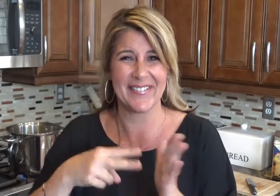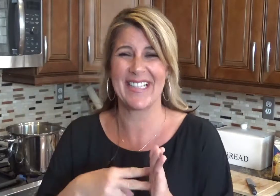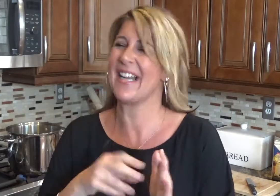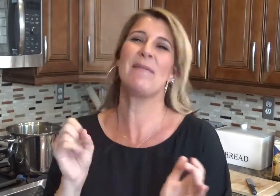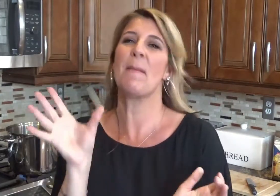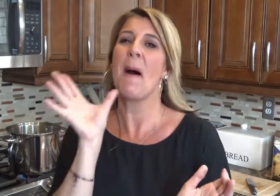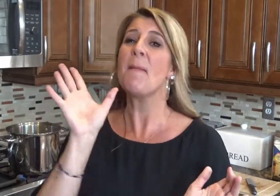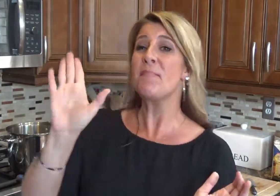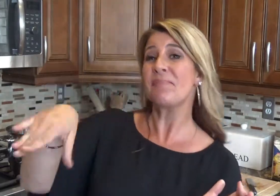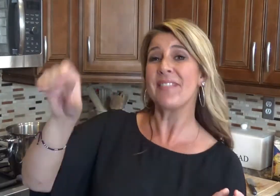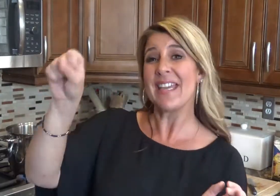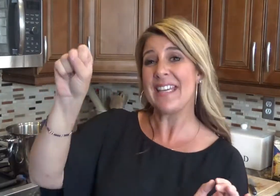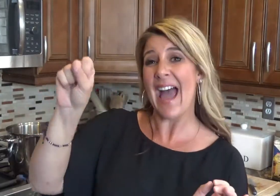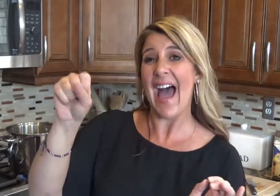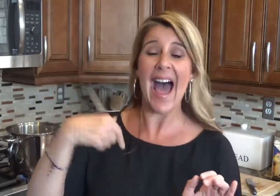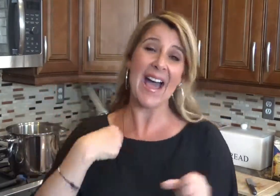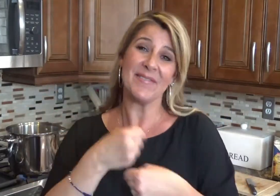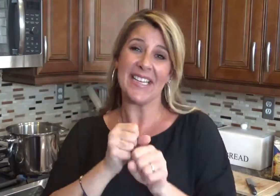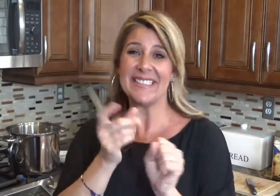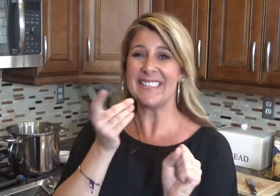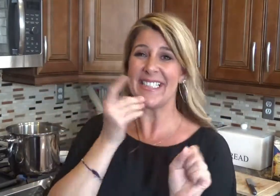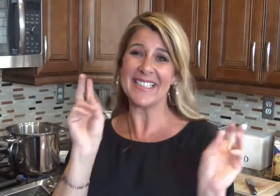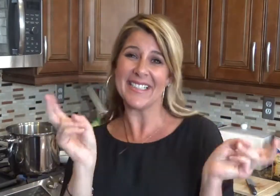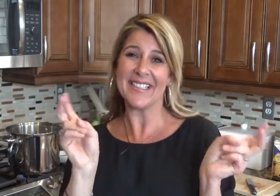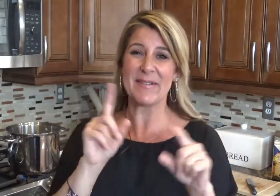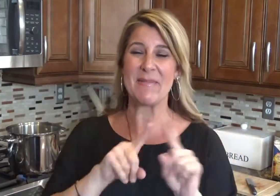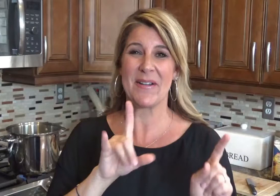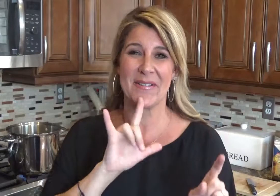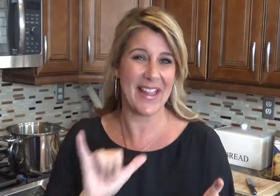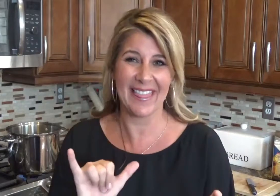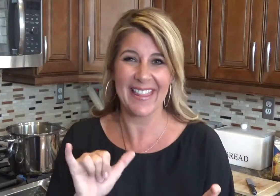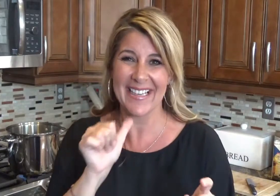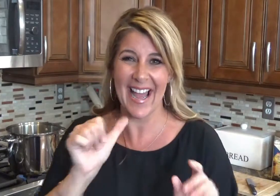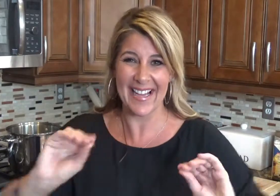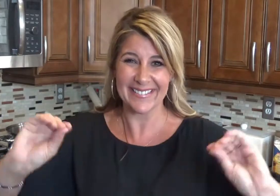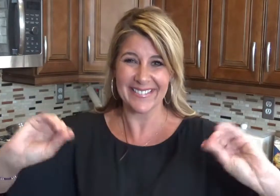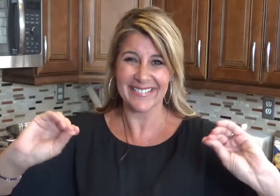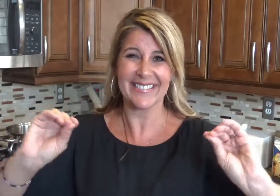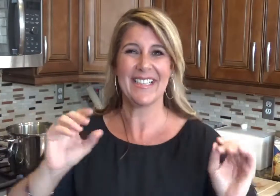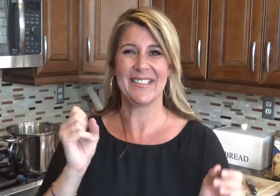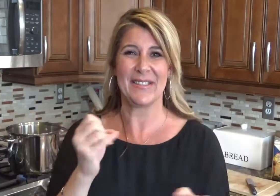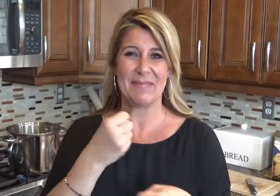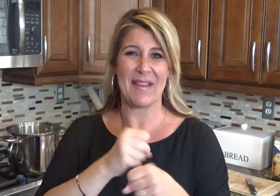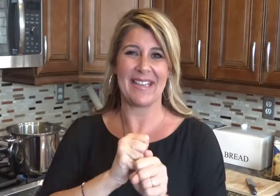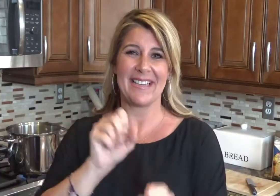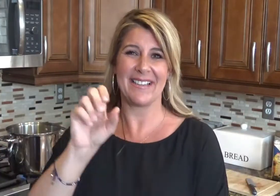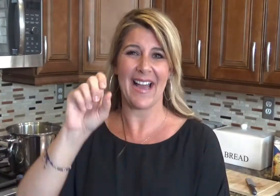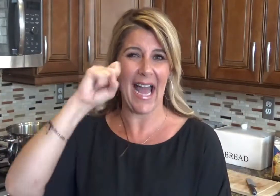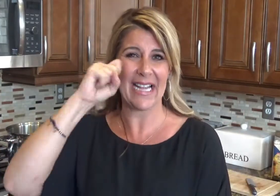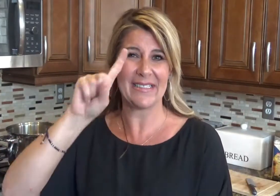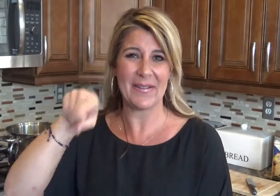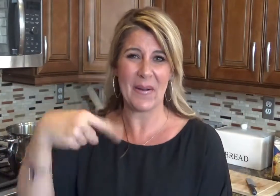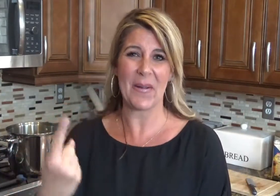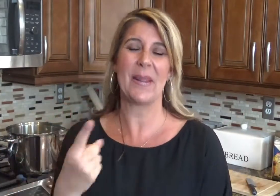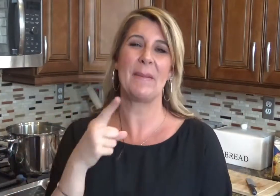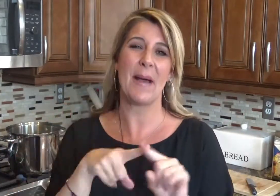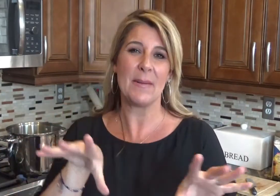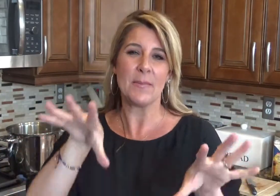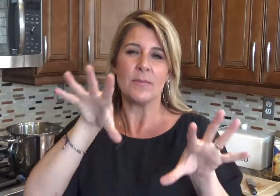goodness. You know, old fashioned dad coming home from work. And my mom would be like, oh yeah, I'm making dinner right now. But there is nothing cooking. So you